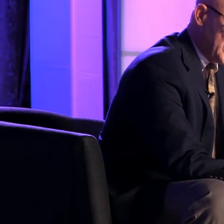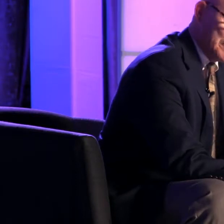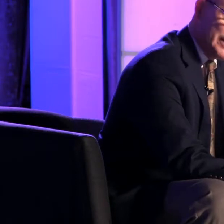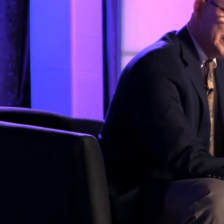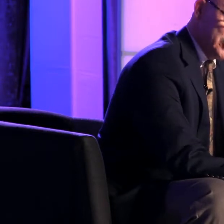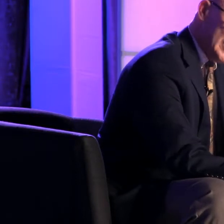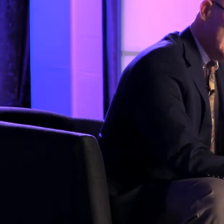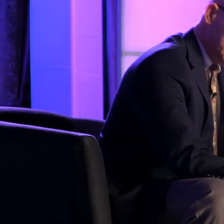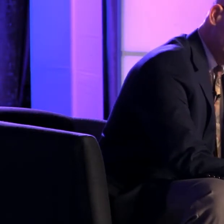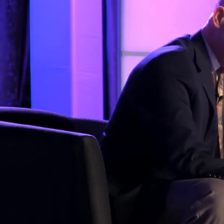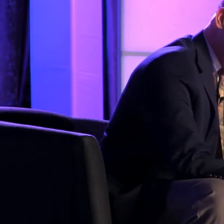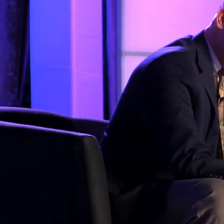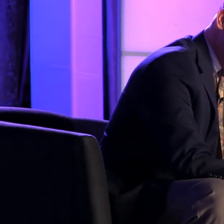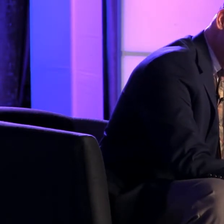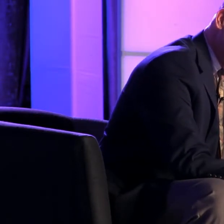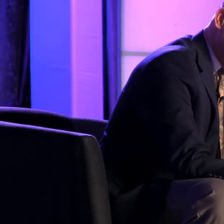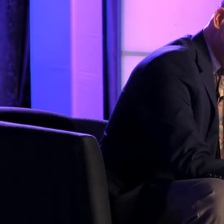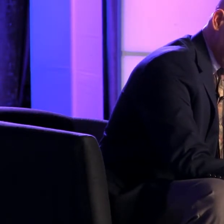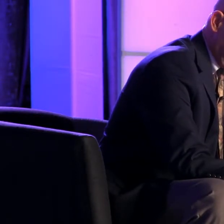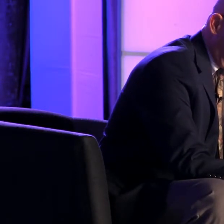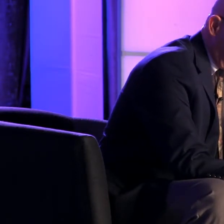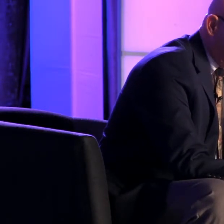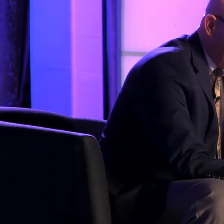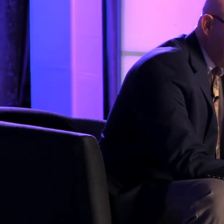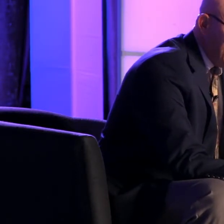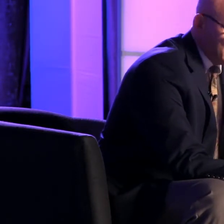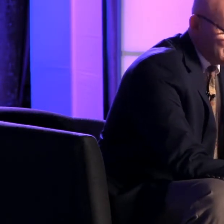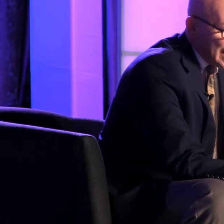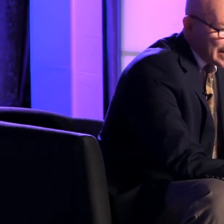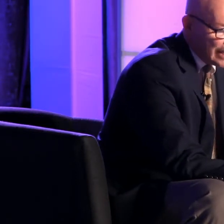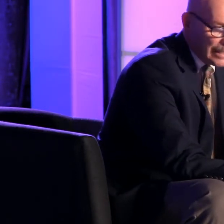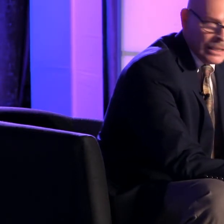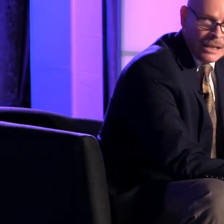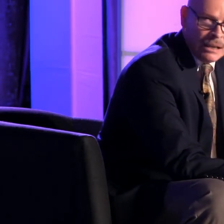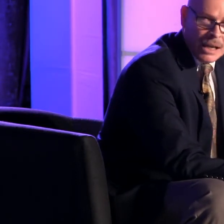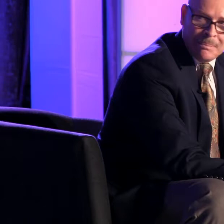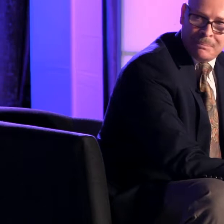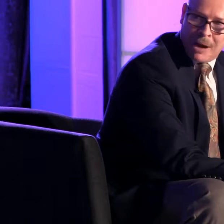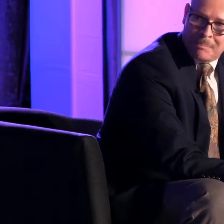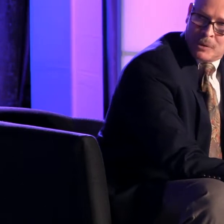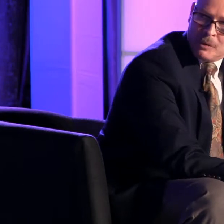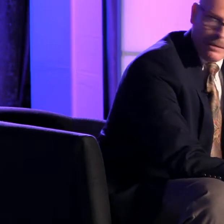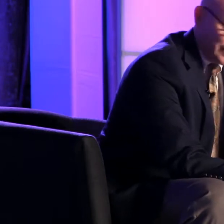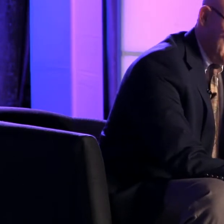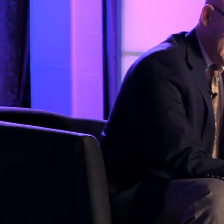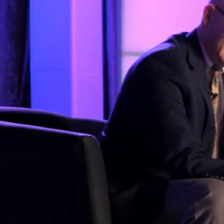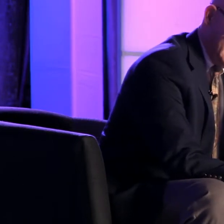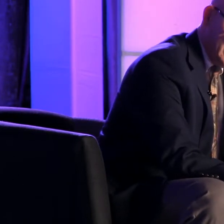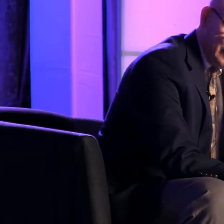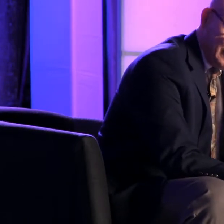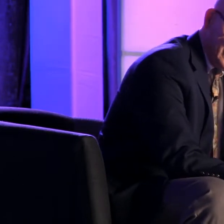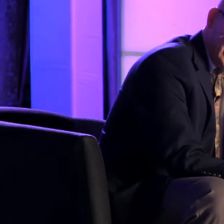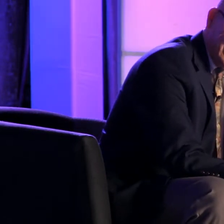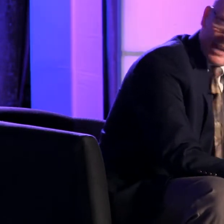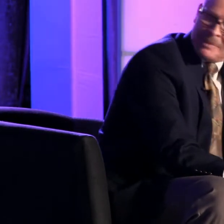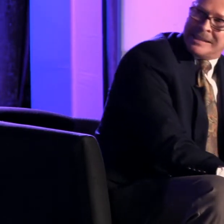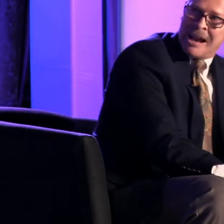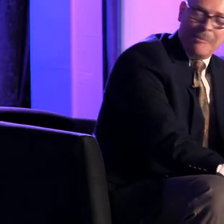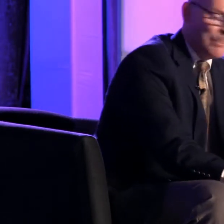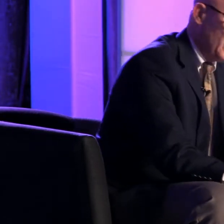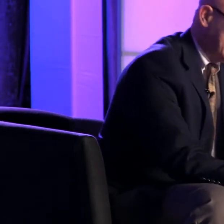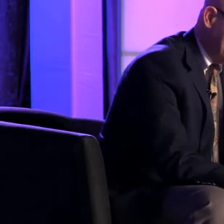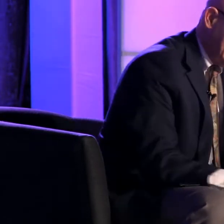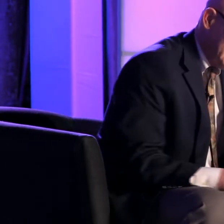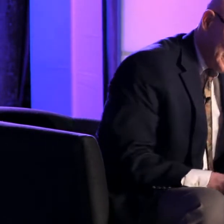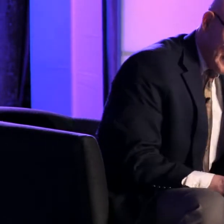for Chairman Jane Chu. But first, I must make a proper welcome. He's coming